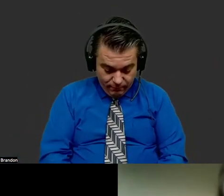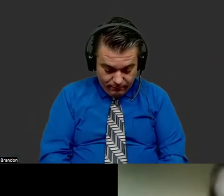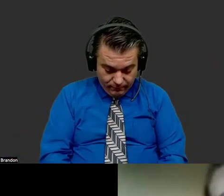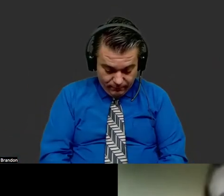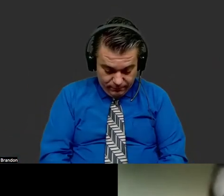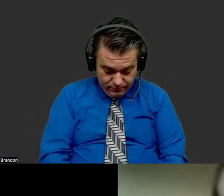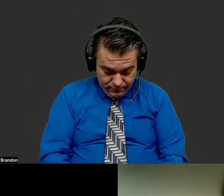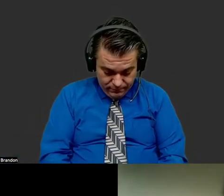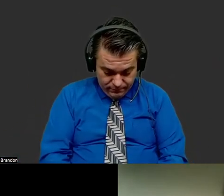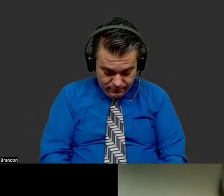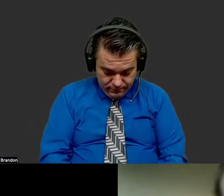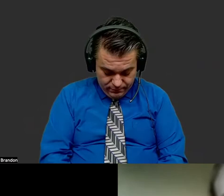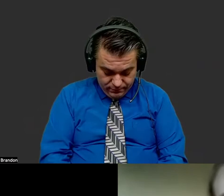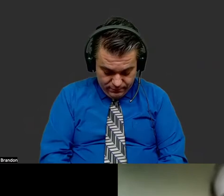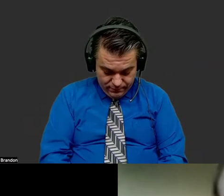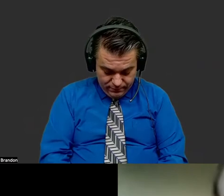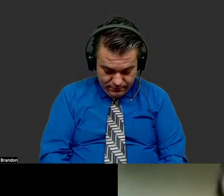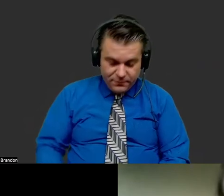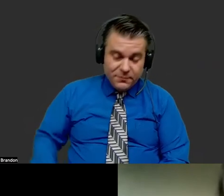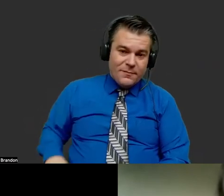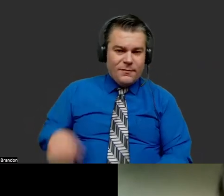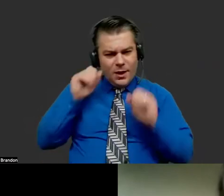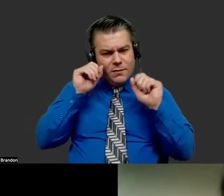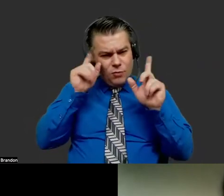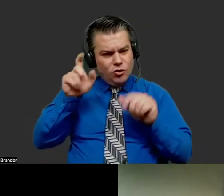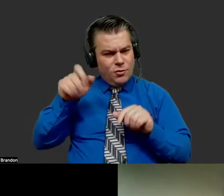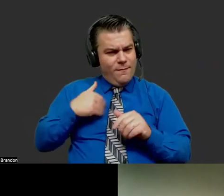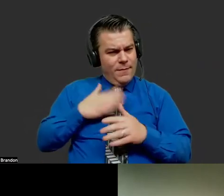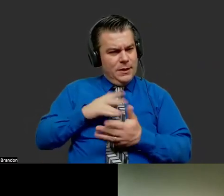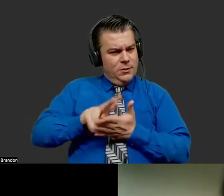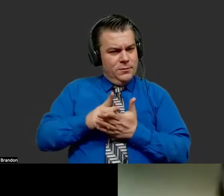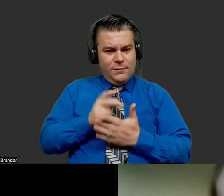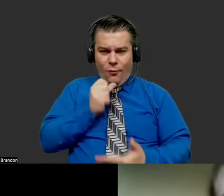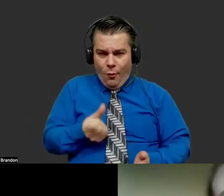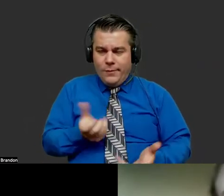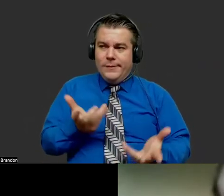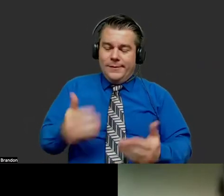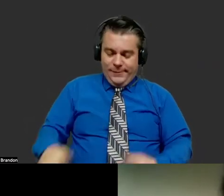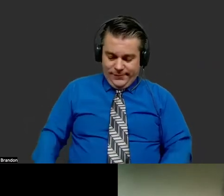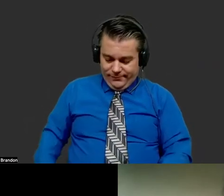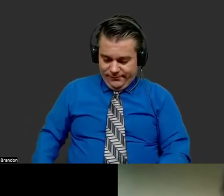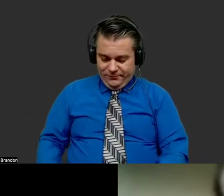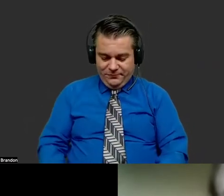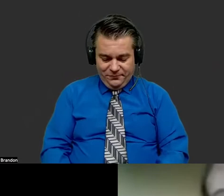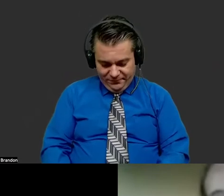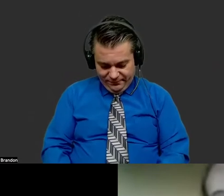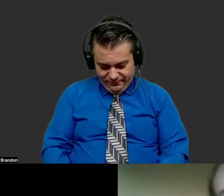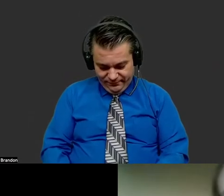is surprisingly, I should have this in my kitchen and I do not. So hold on, let me blow up the